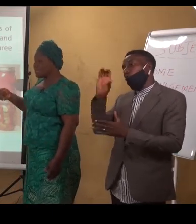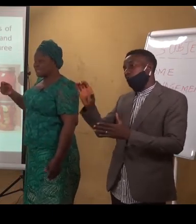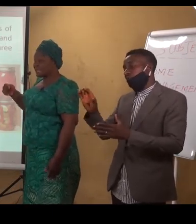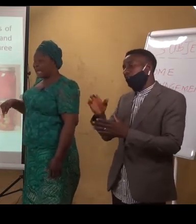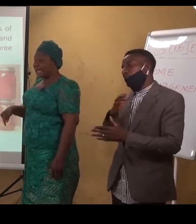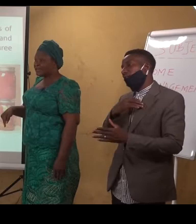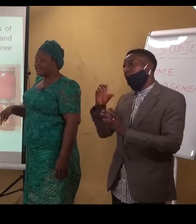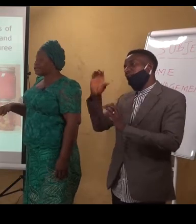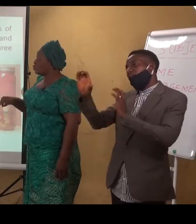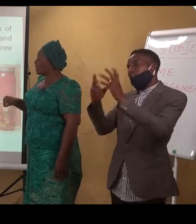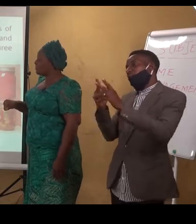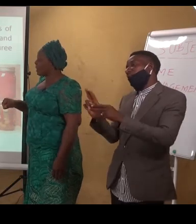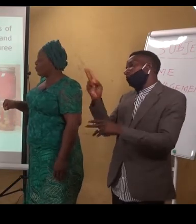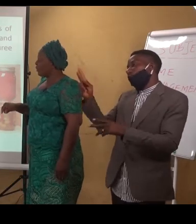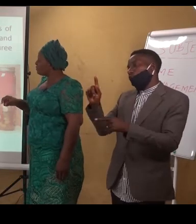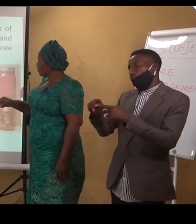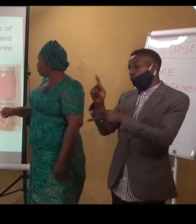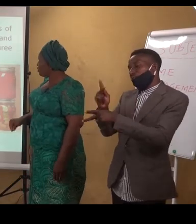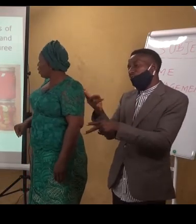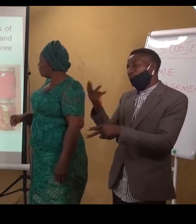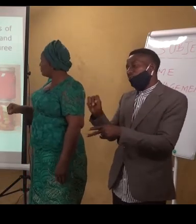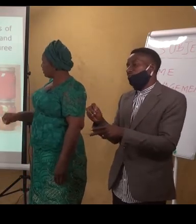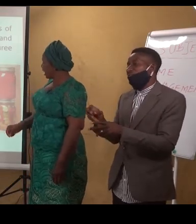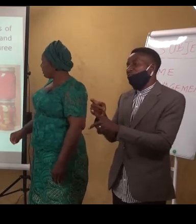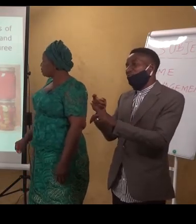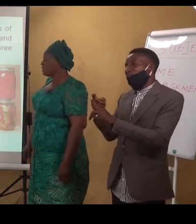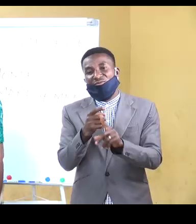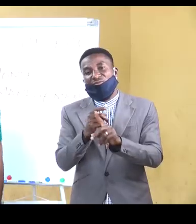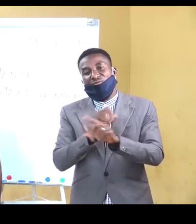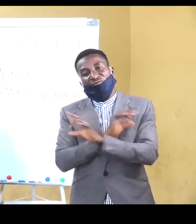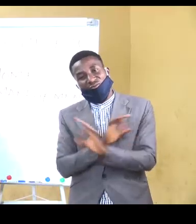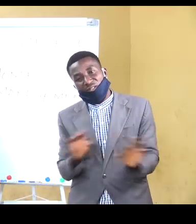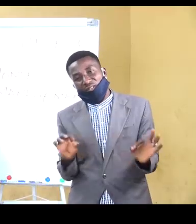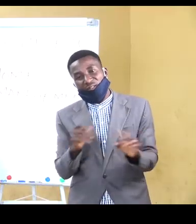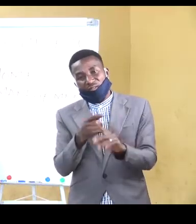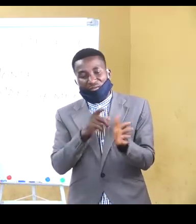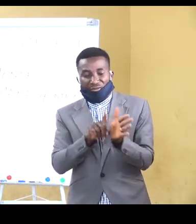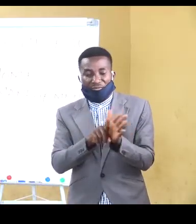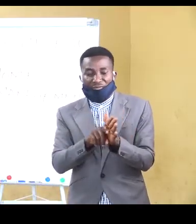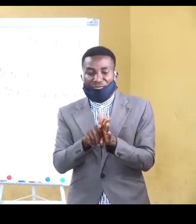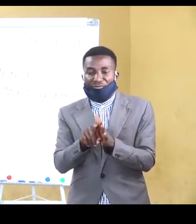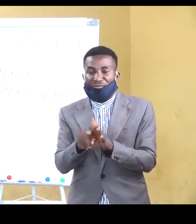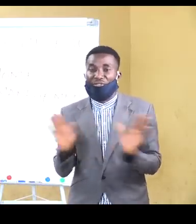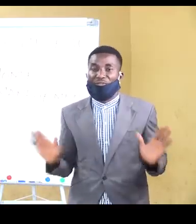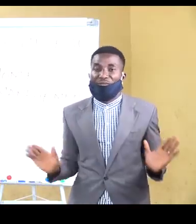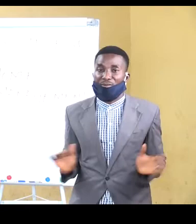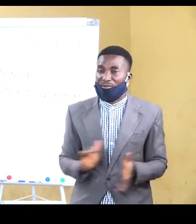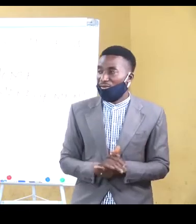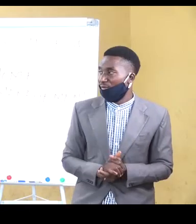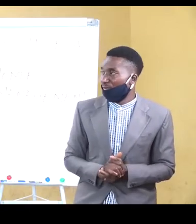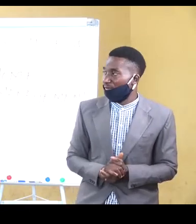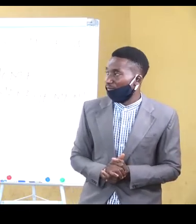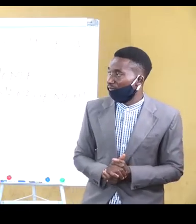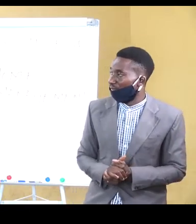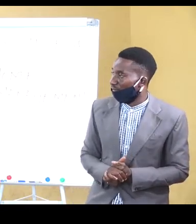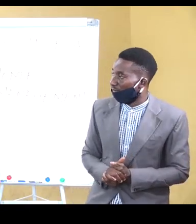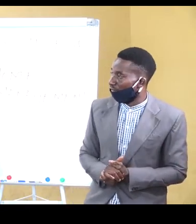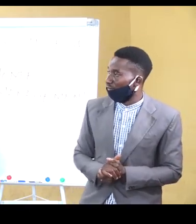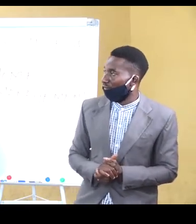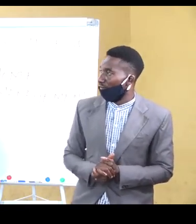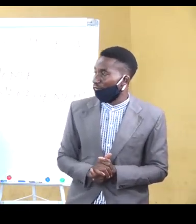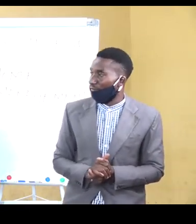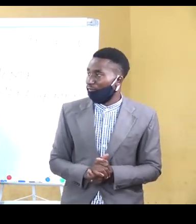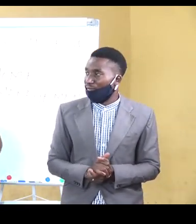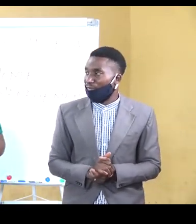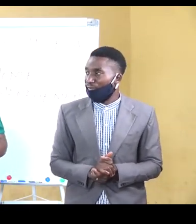chemicals are used in the can to keep them what? Free from germs. Likewise, the bottled food.